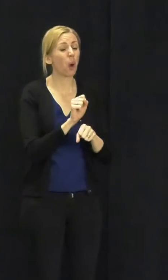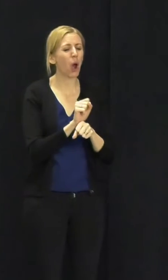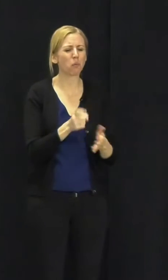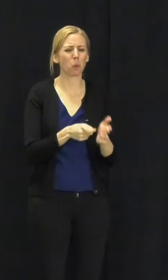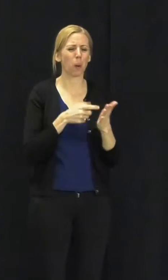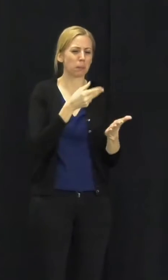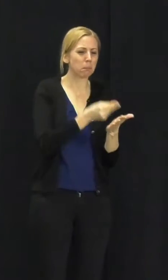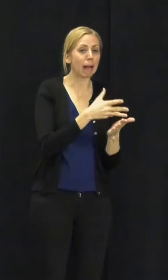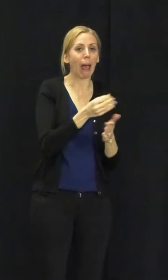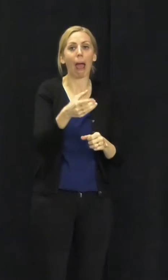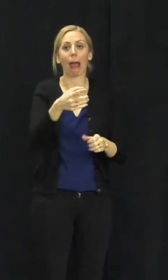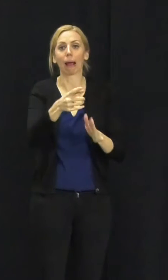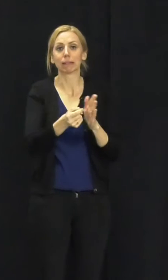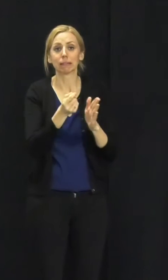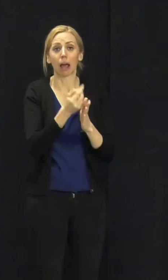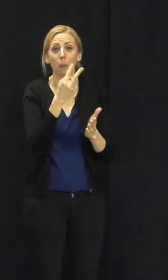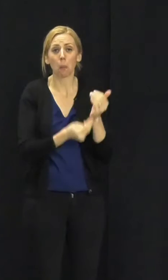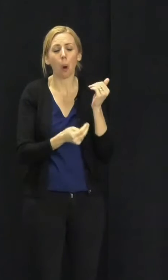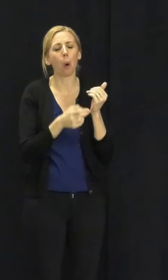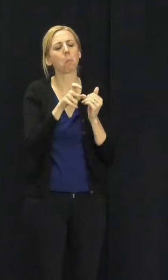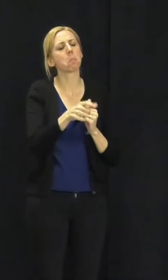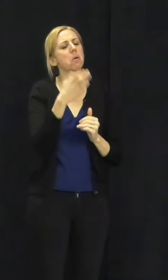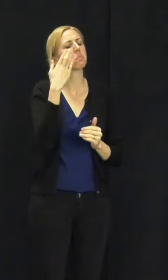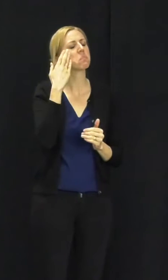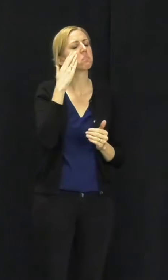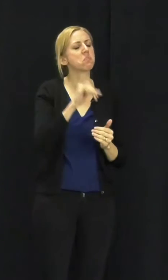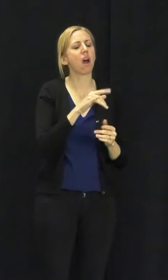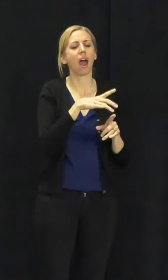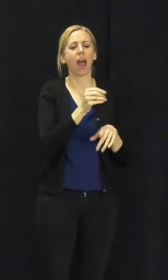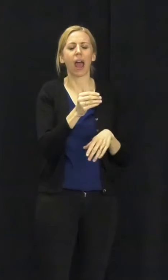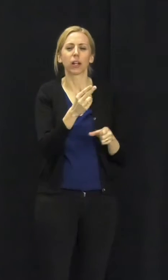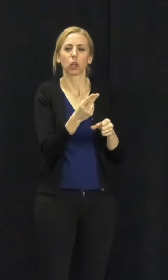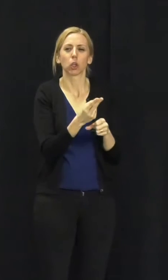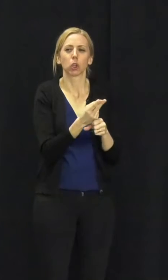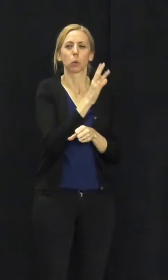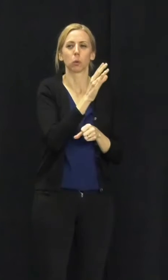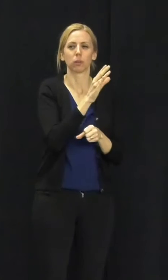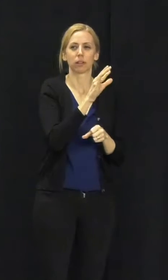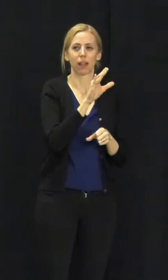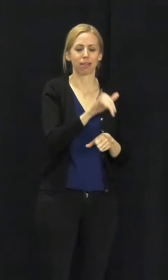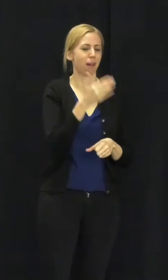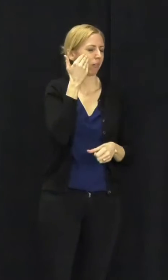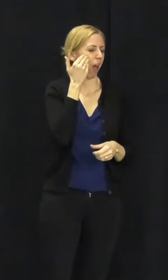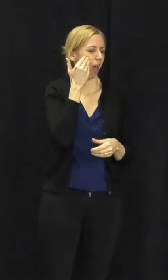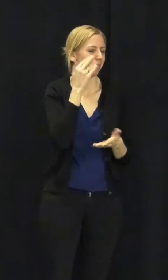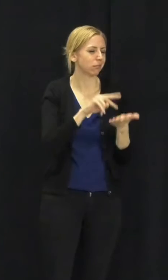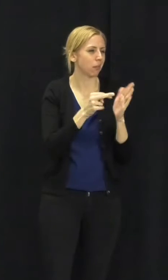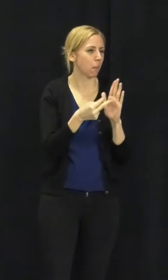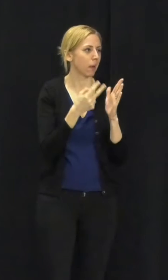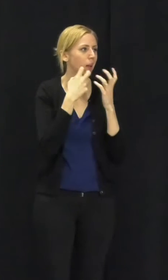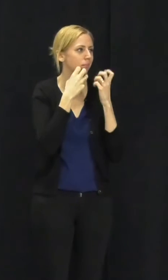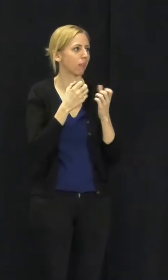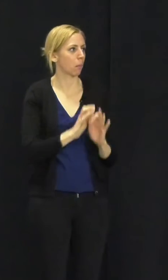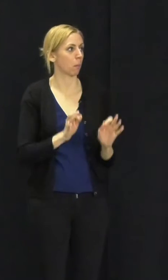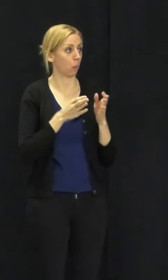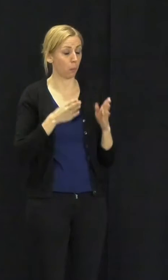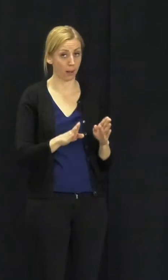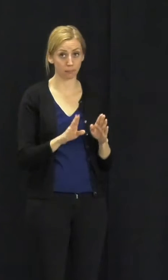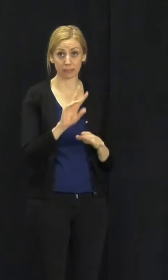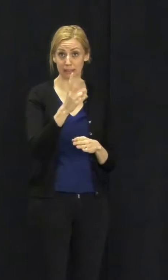acknowledge our own privilege. First of all, we're very privileged to be here together. I am deeply privileged to be on this panel with these